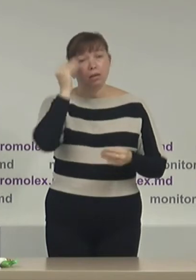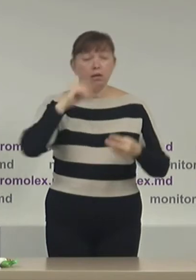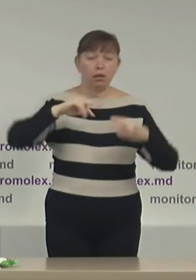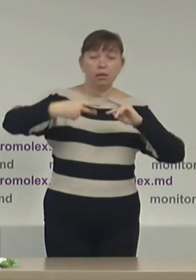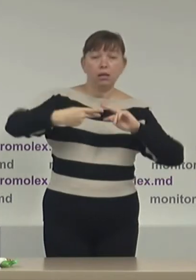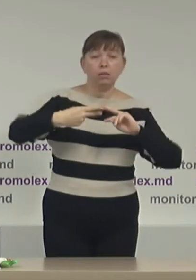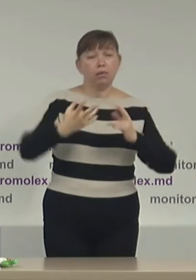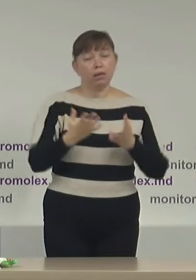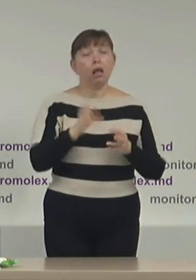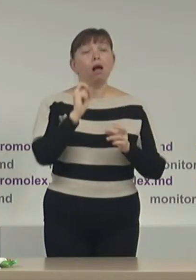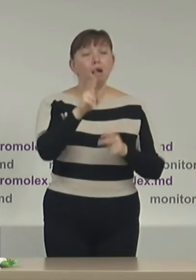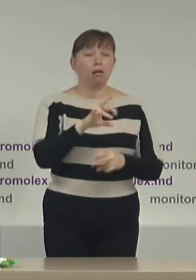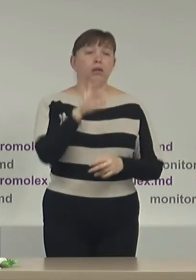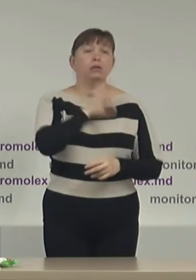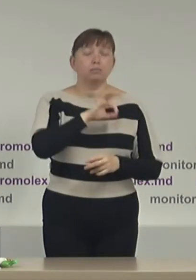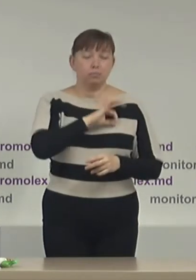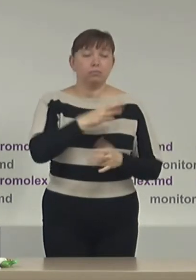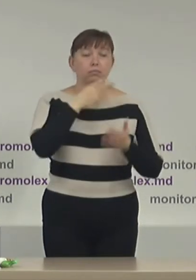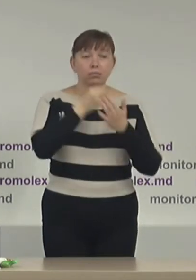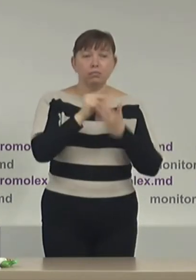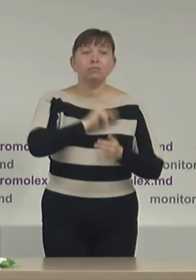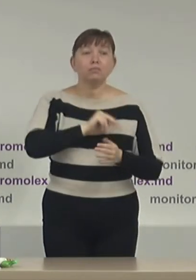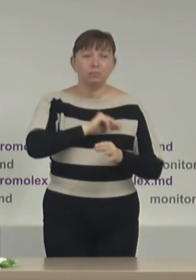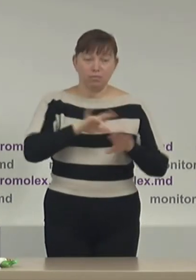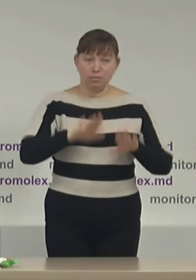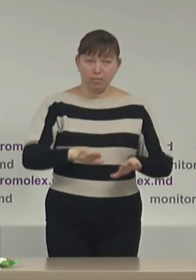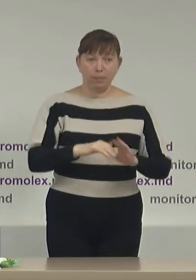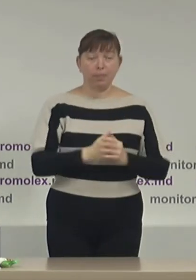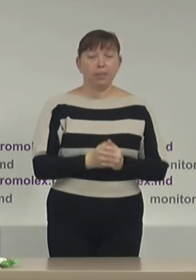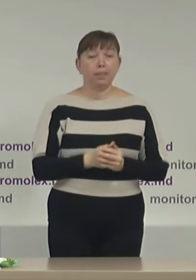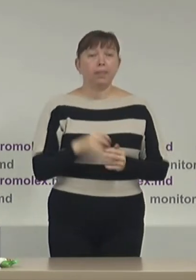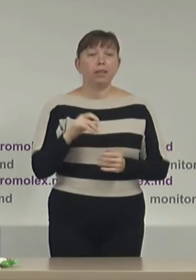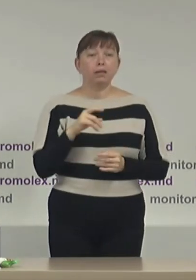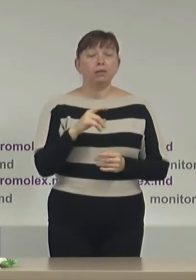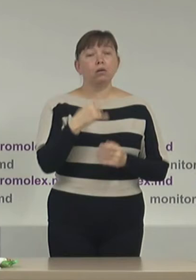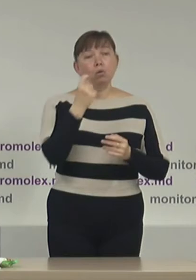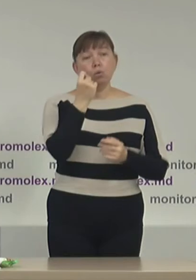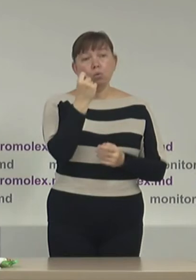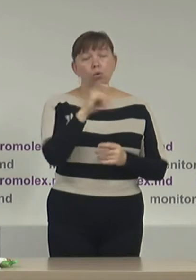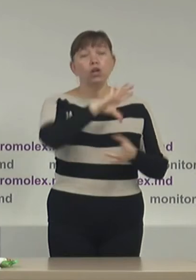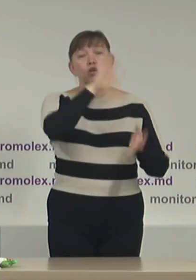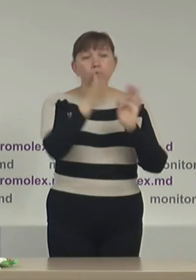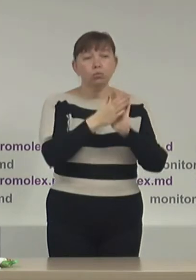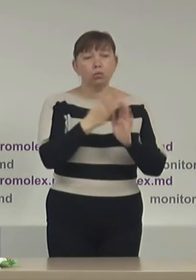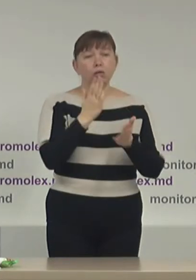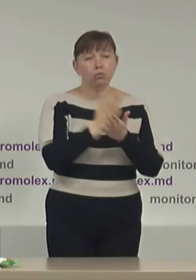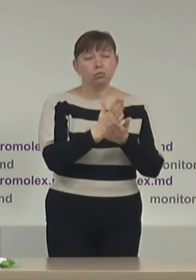found cases that can be regarded as use of administrative resources.